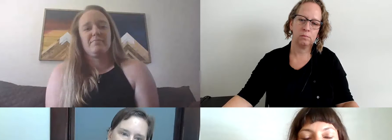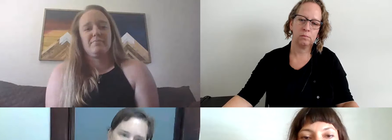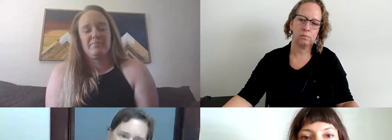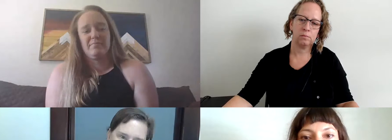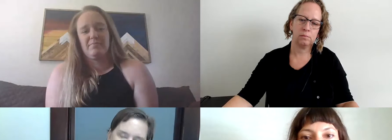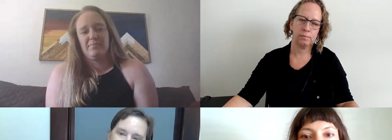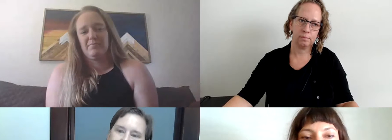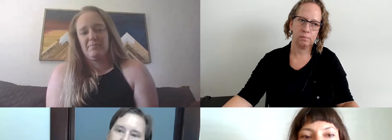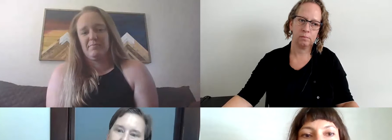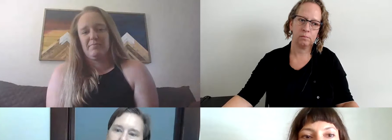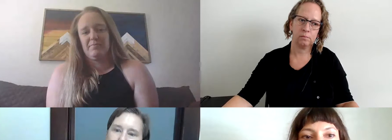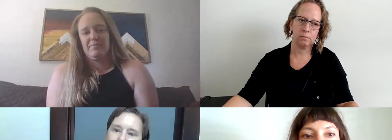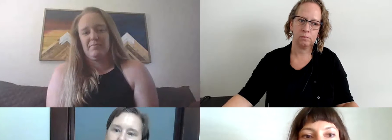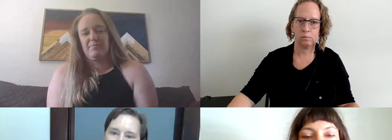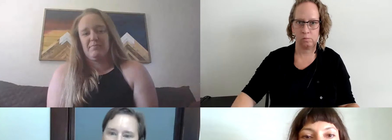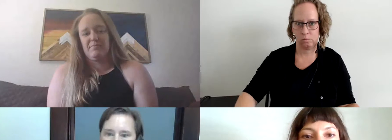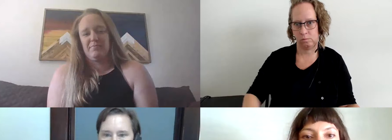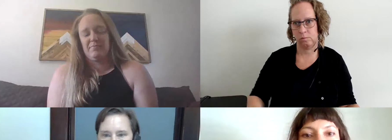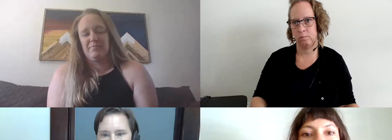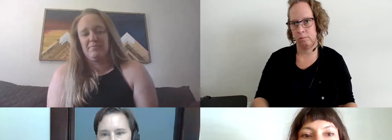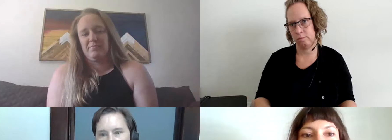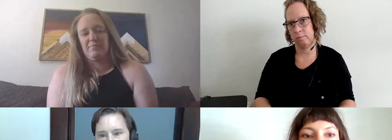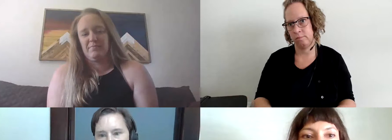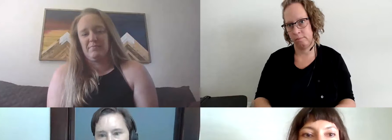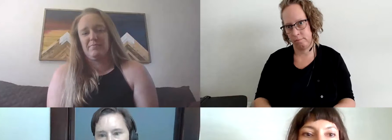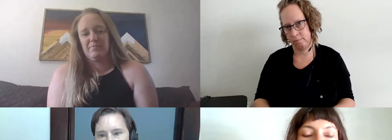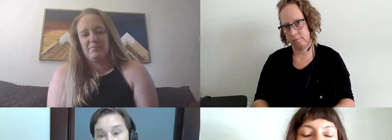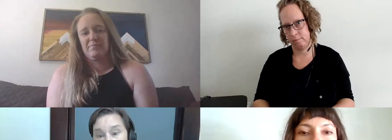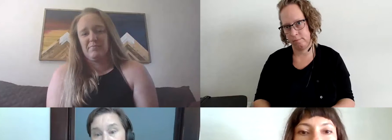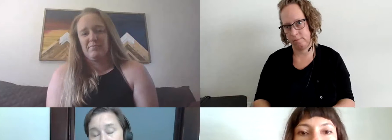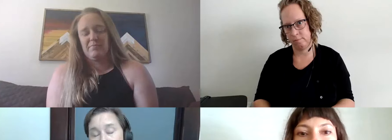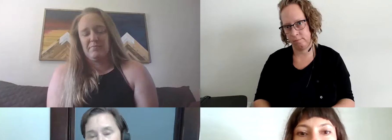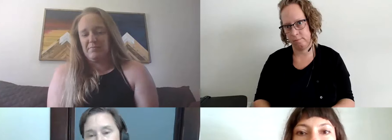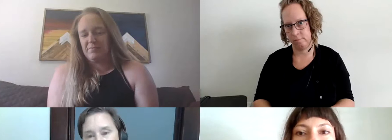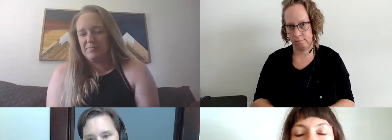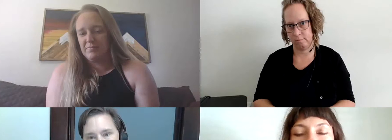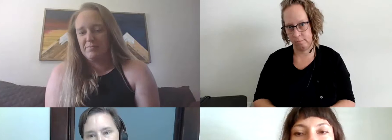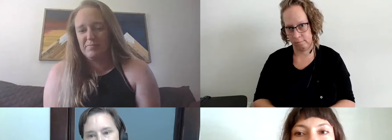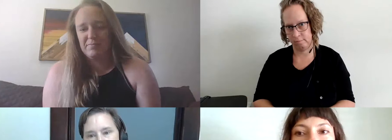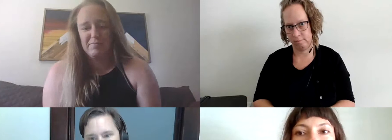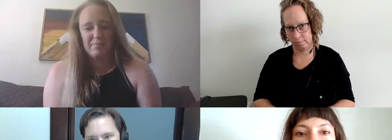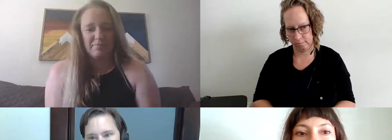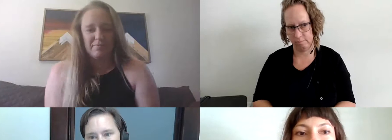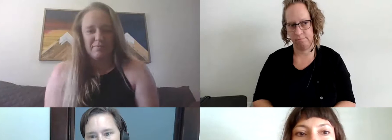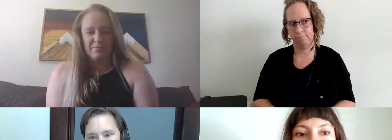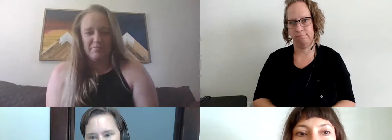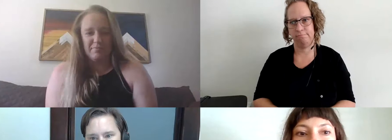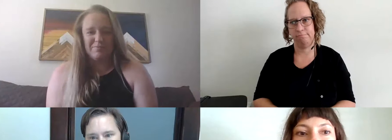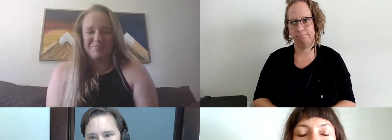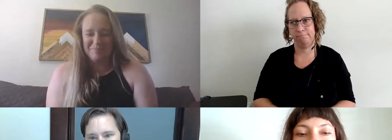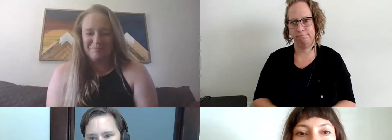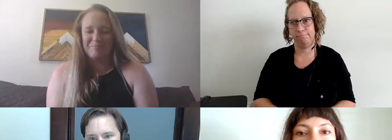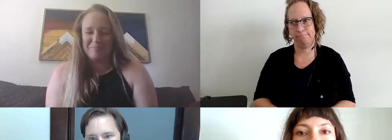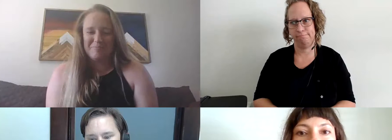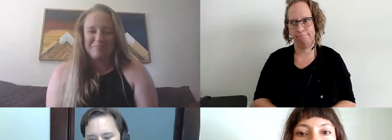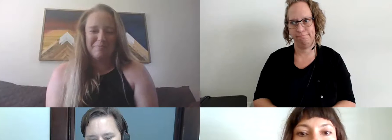the actual word, and they can also make corrections to those if those are needed once they've typed them.